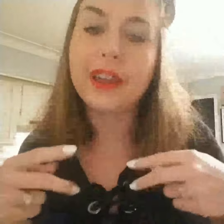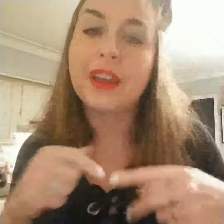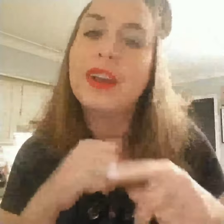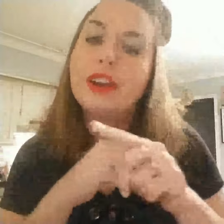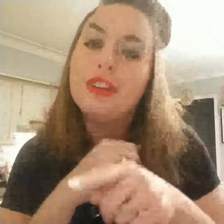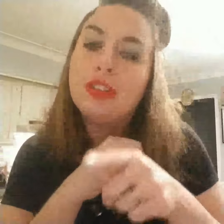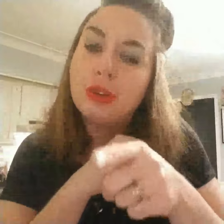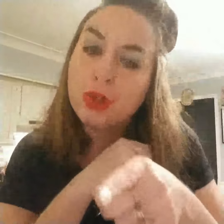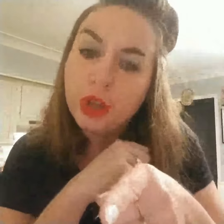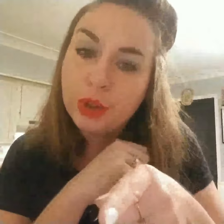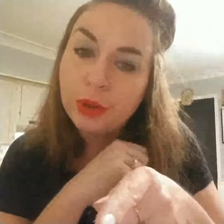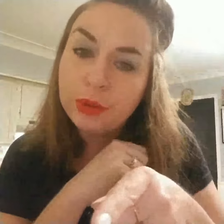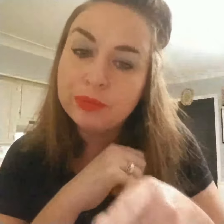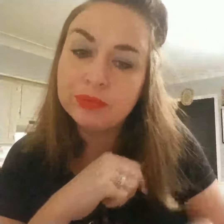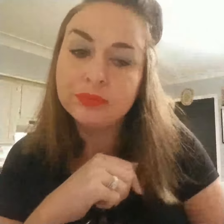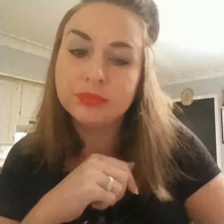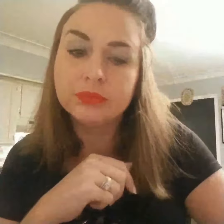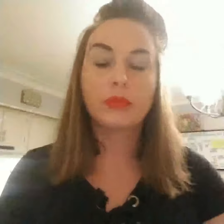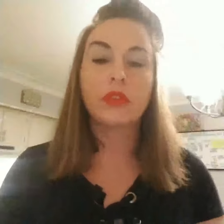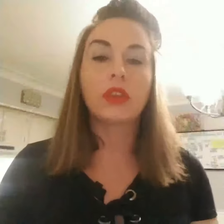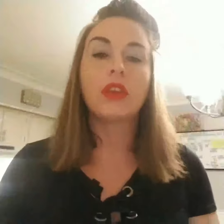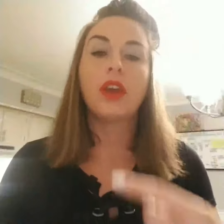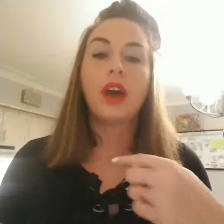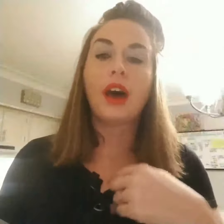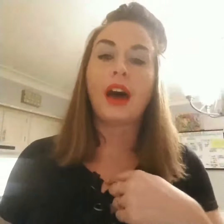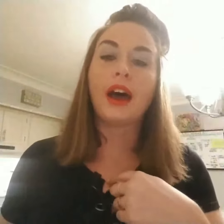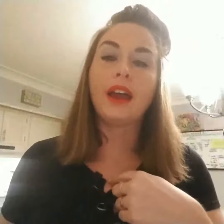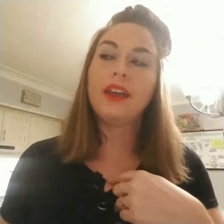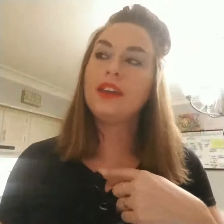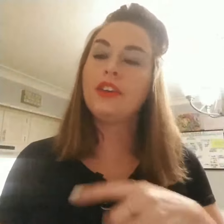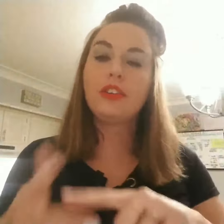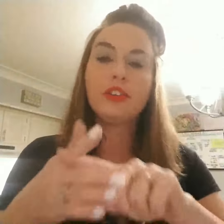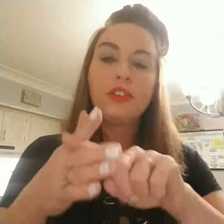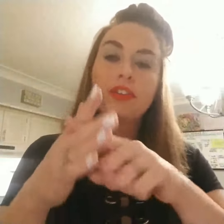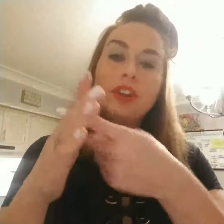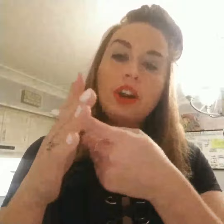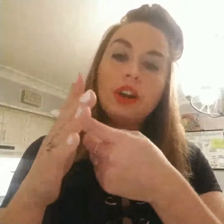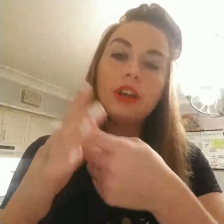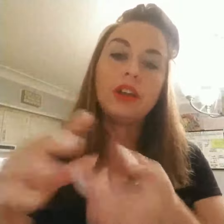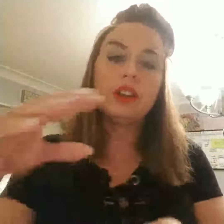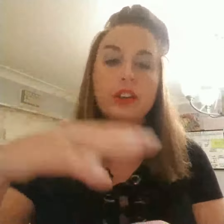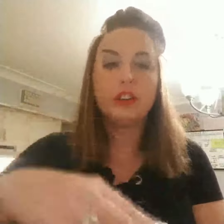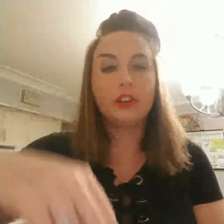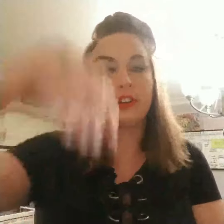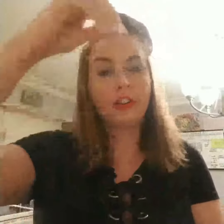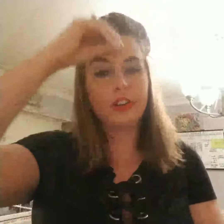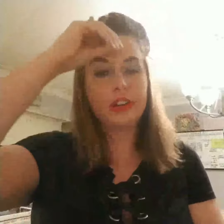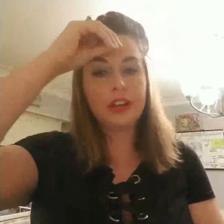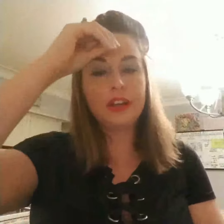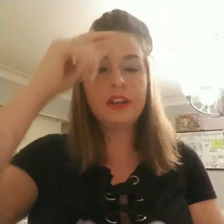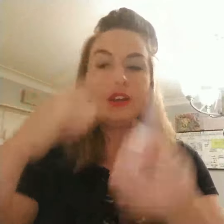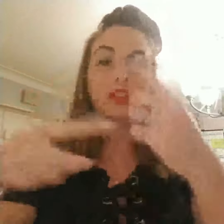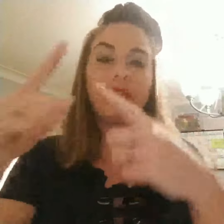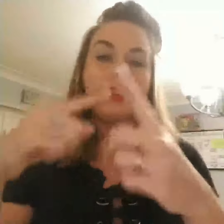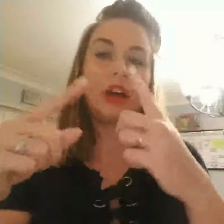to you I started learning sign